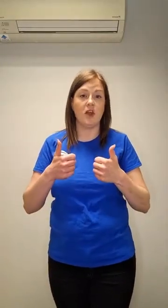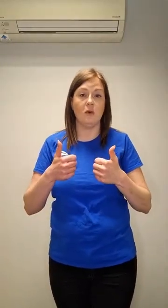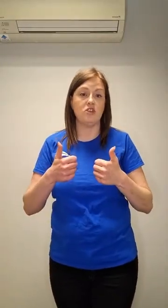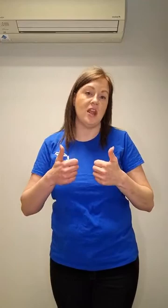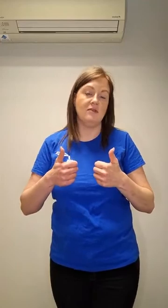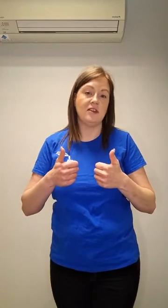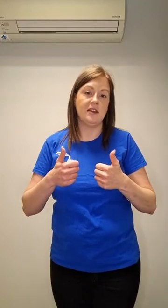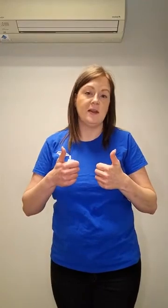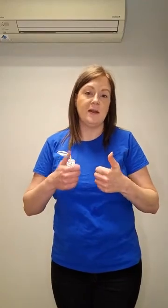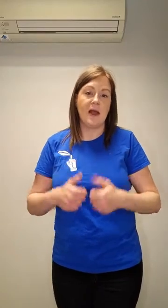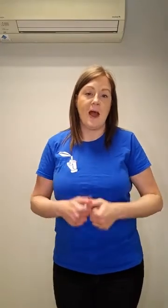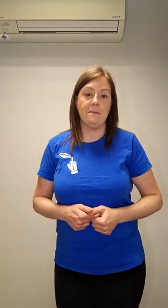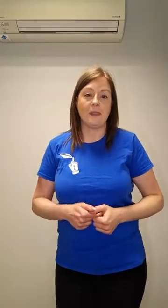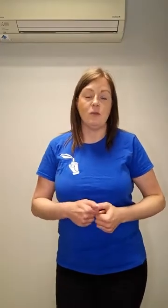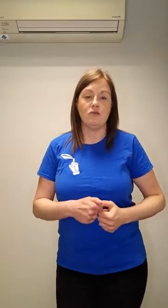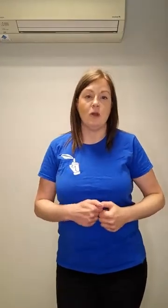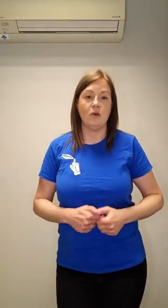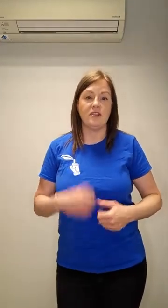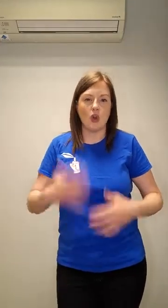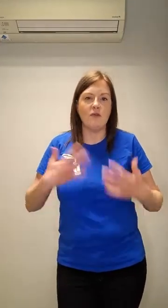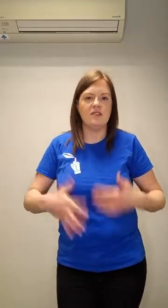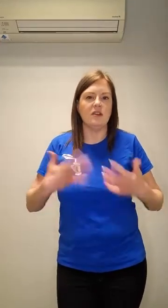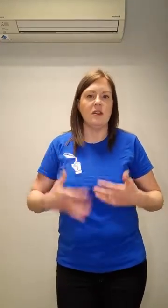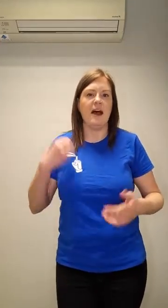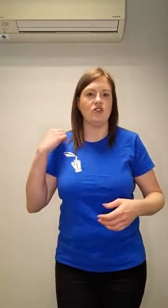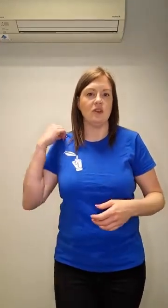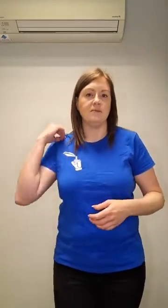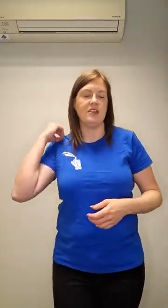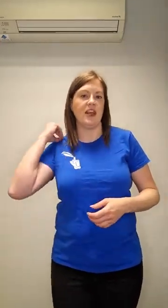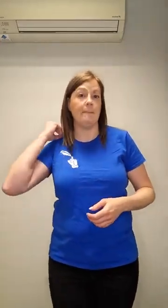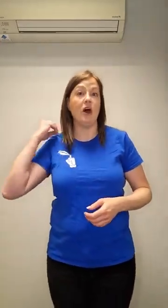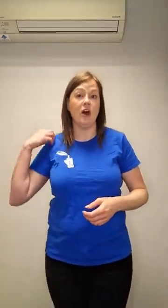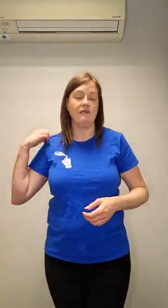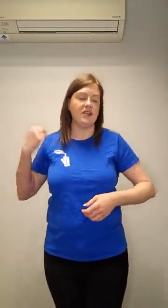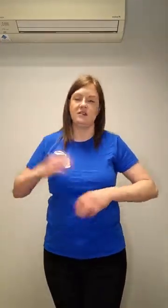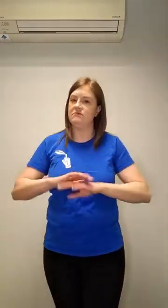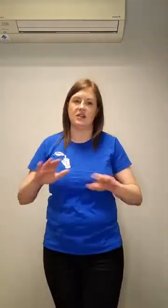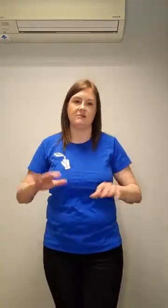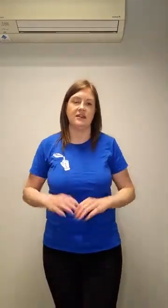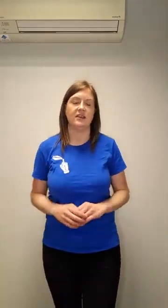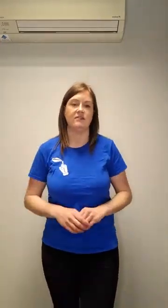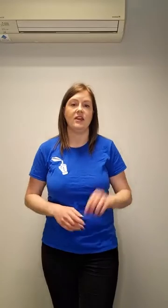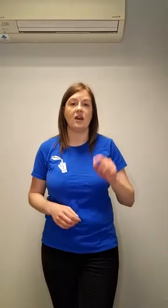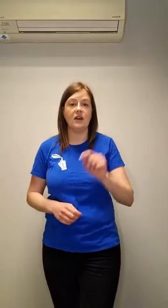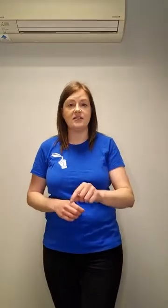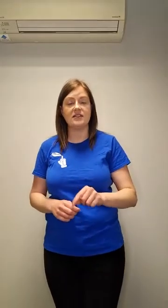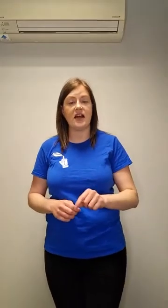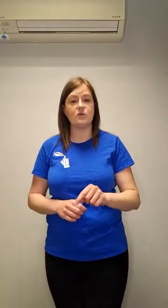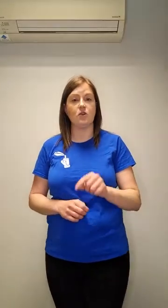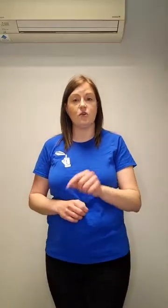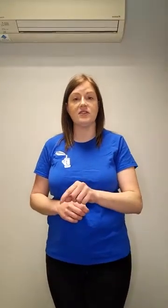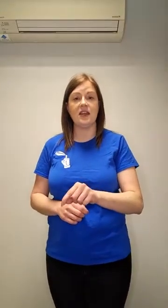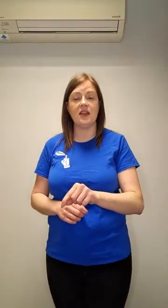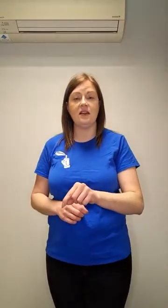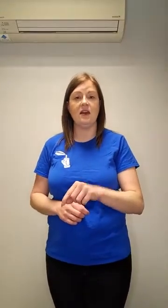goal achieved. What you don't want is to constantly badger them to get it perfect. It doesn't matter. If they can understand what you're saying and